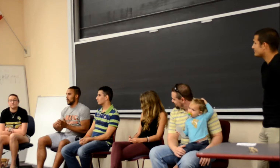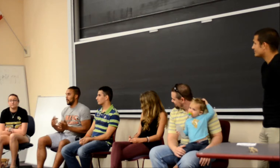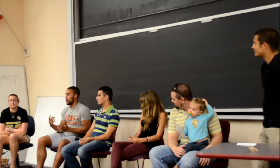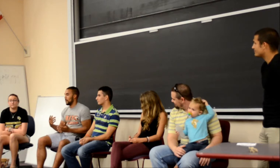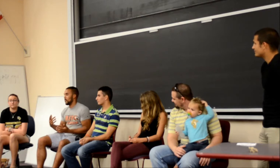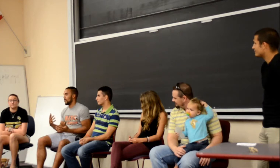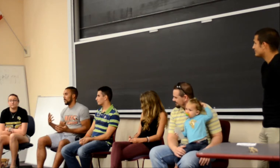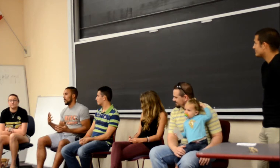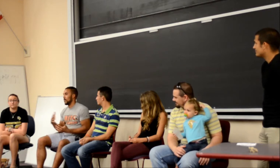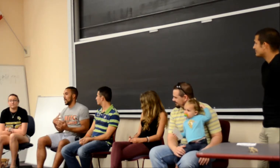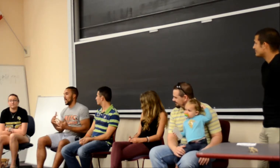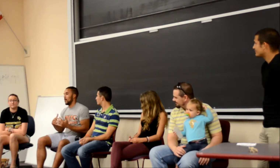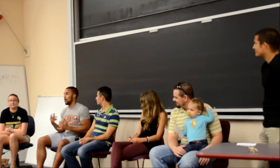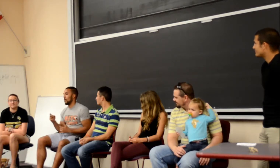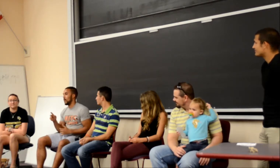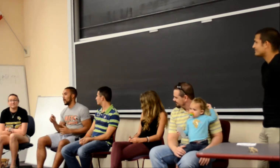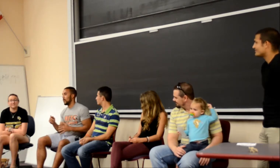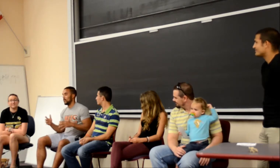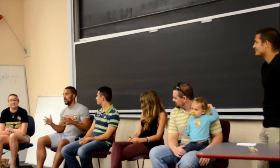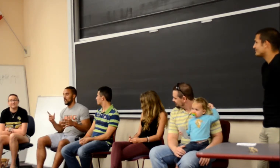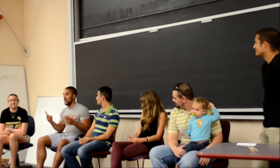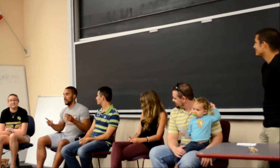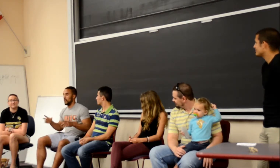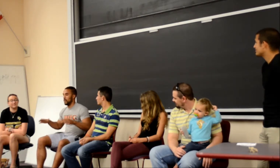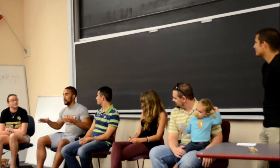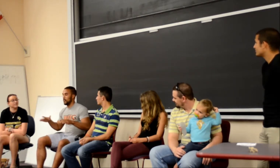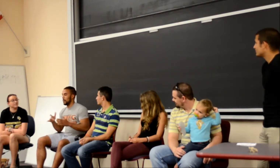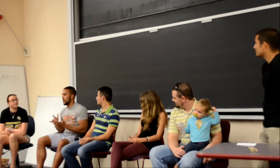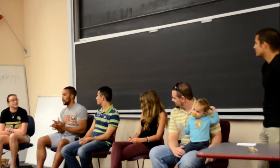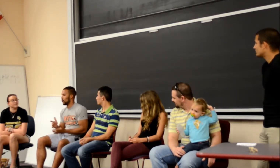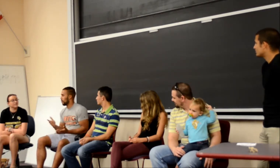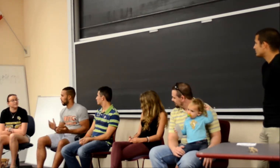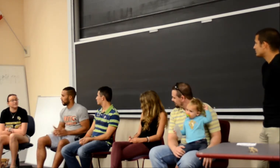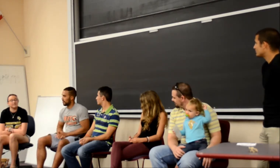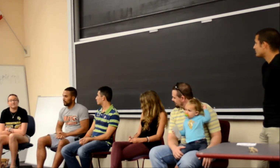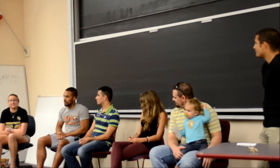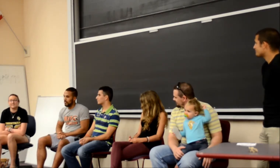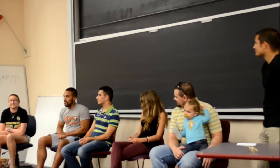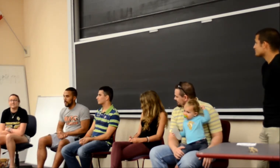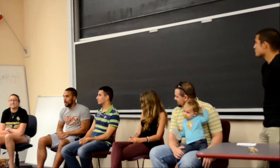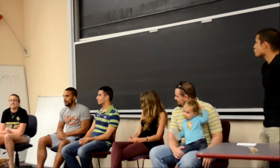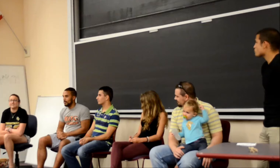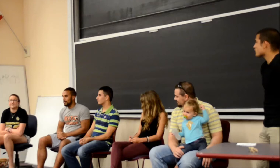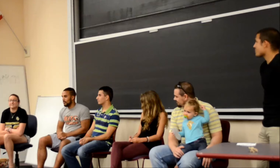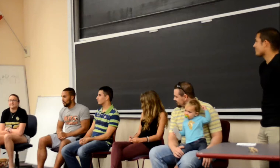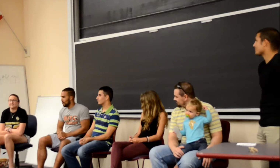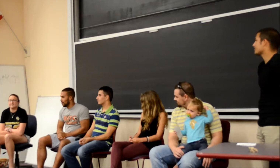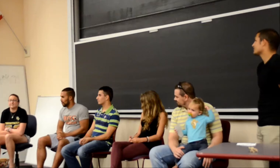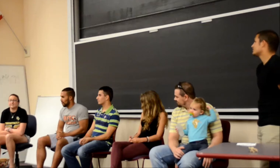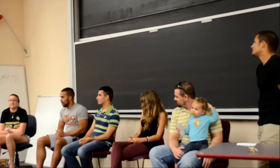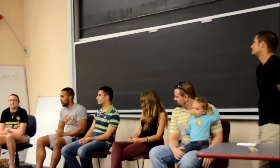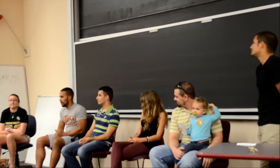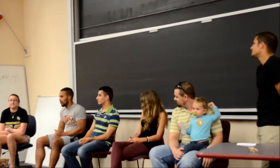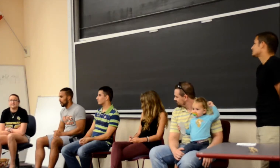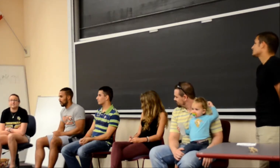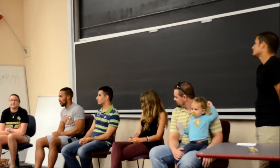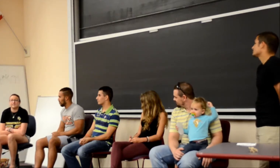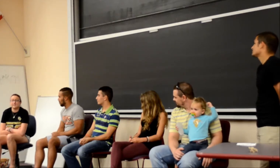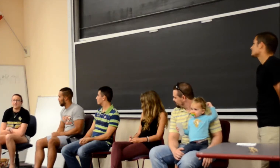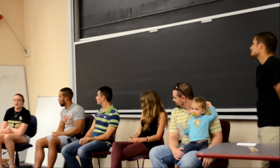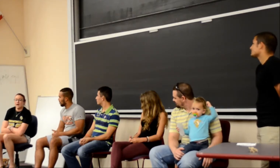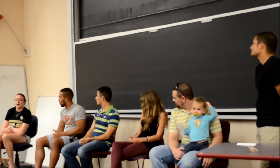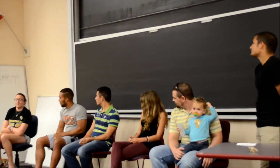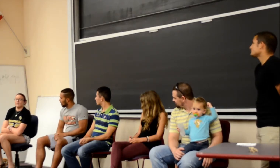the medicine of hearing people sometimes, though, hanging out with them. And, you know, I like to consider myself in the middle, half and half.